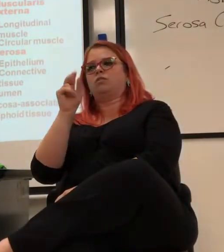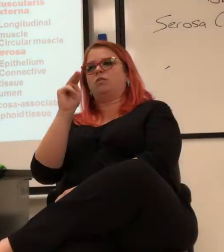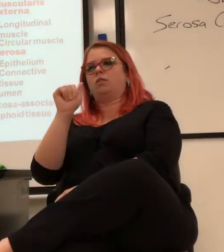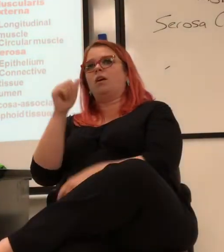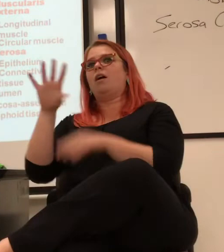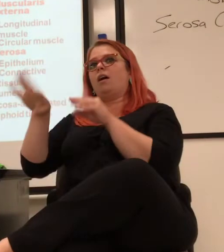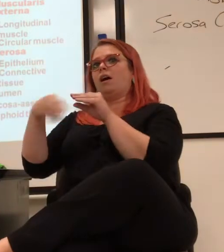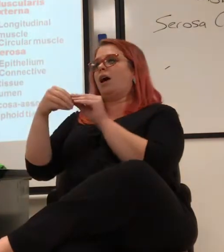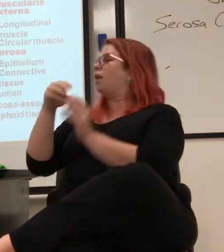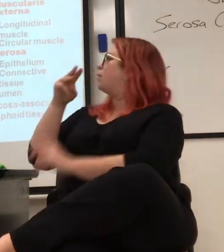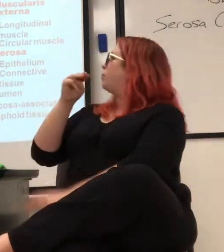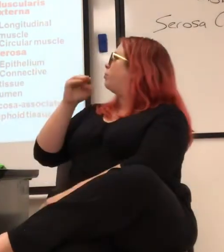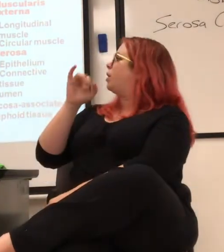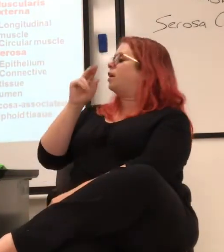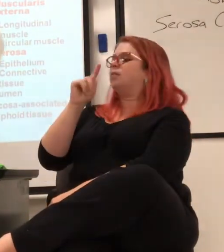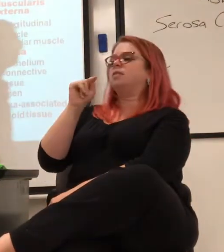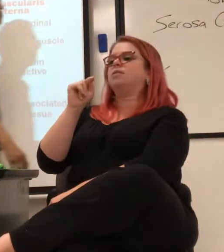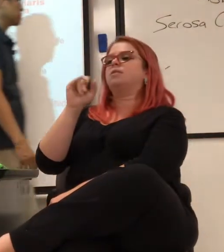to know